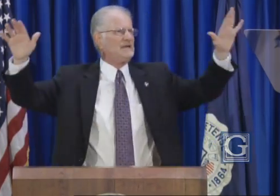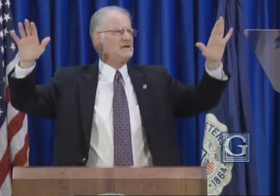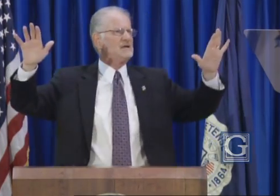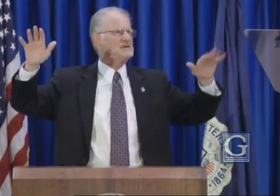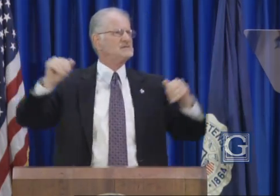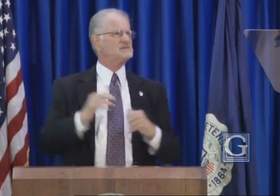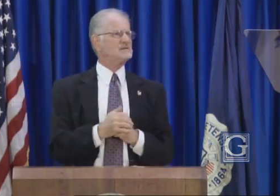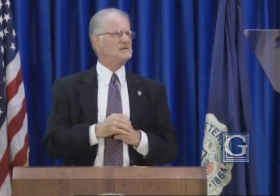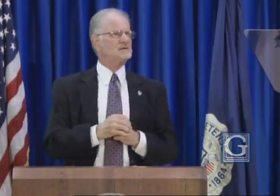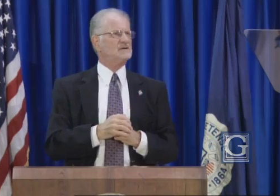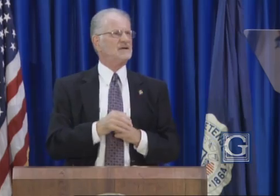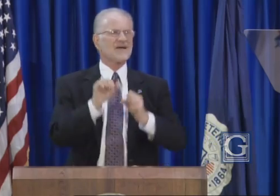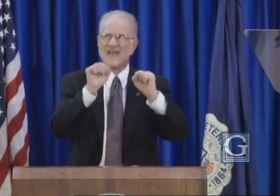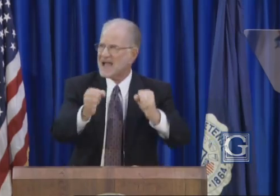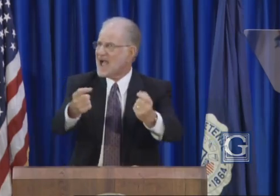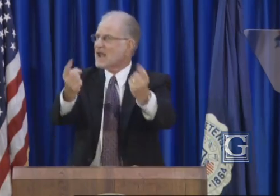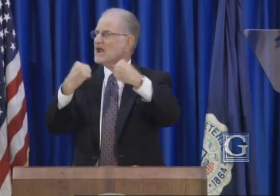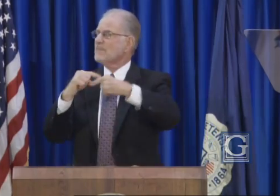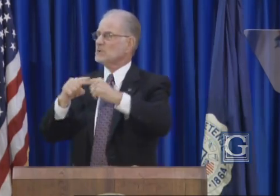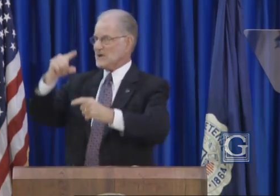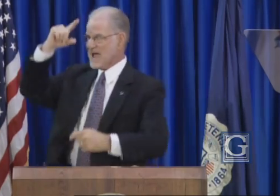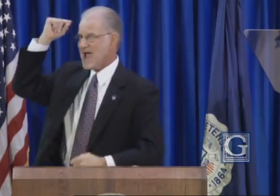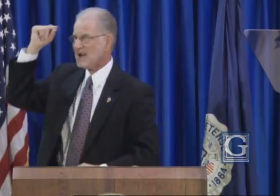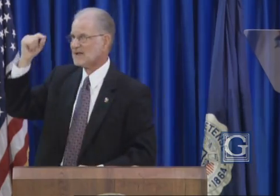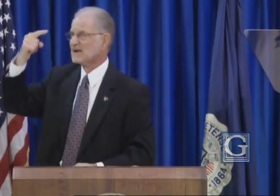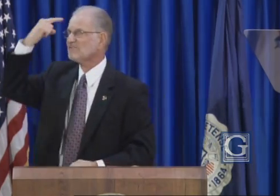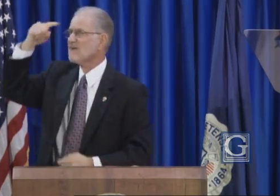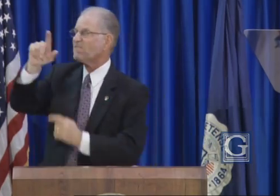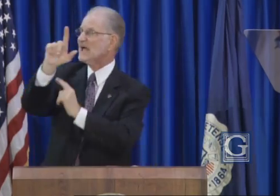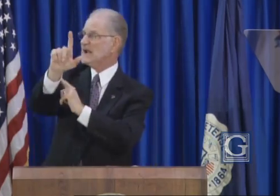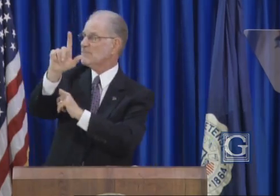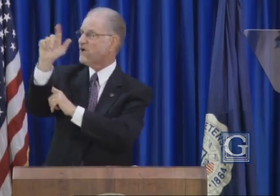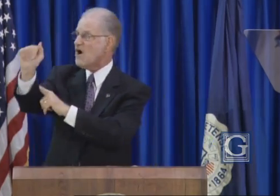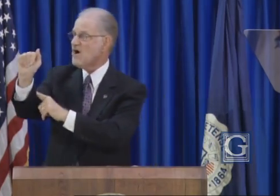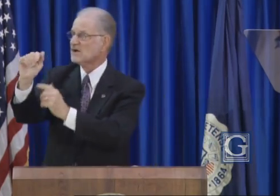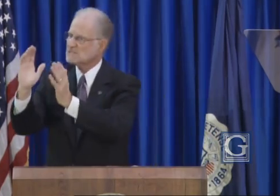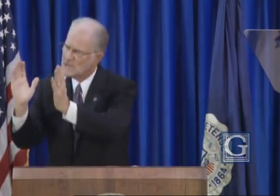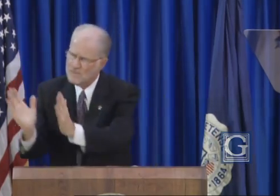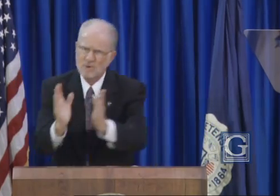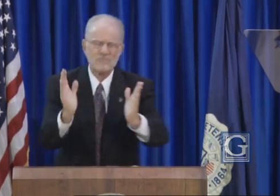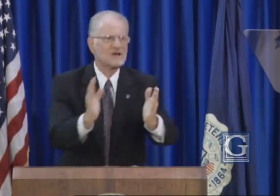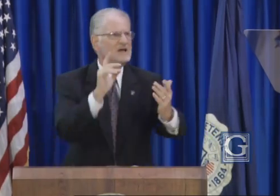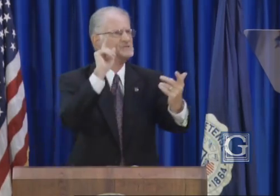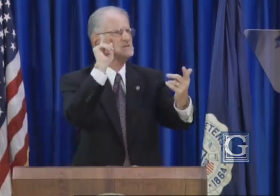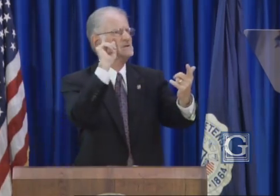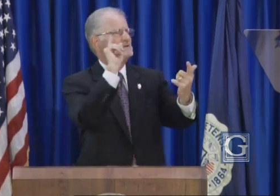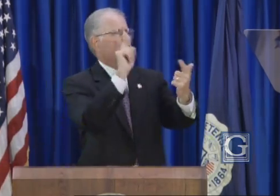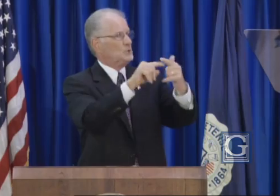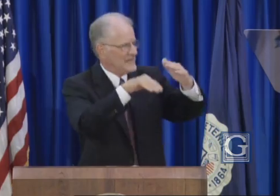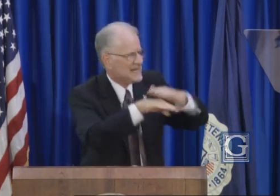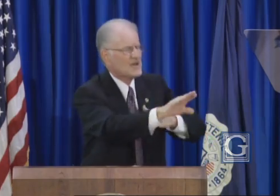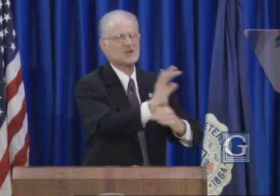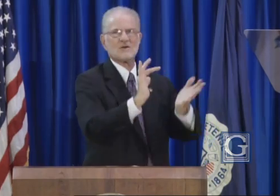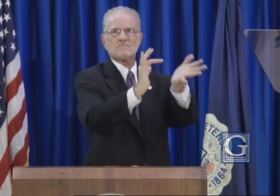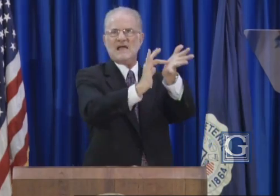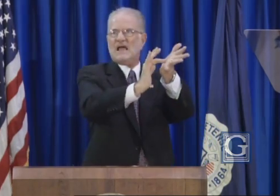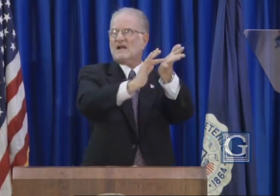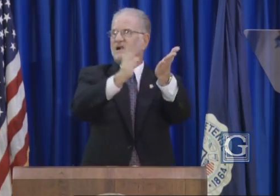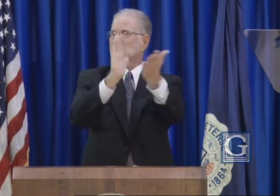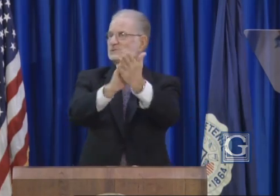How can we give them wings? Well, they can come to Gallaudet for the liberal arts preparation to enter